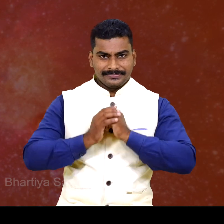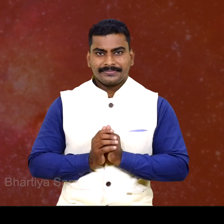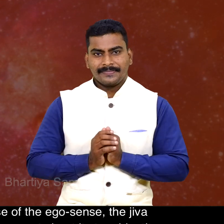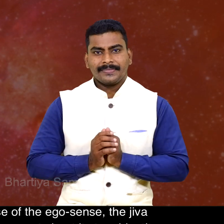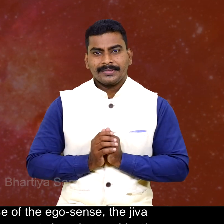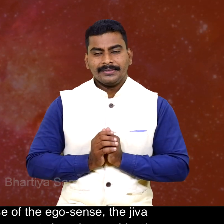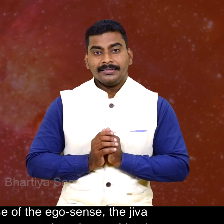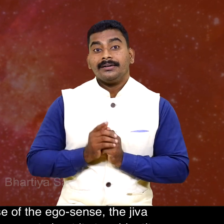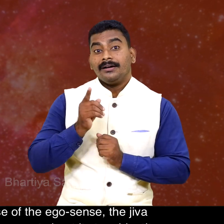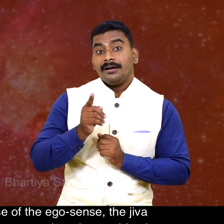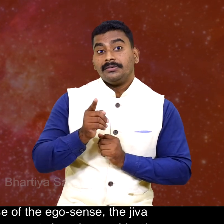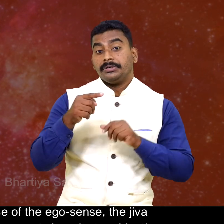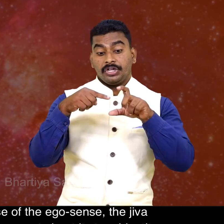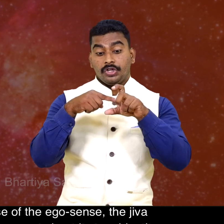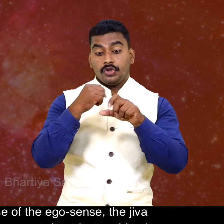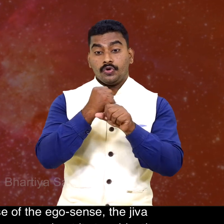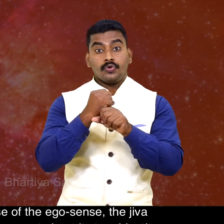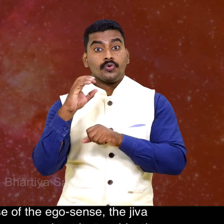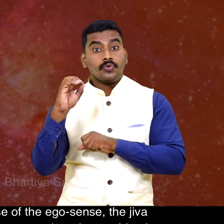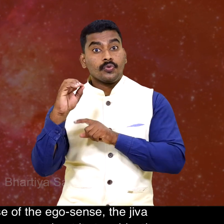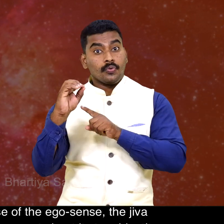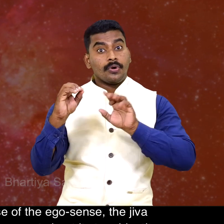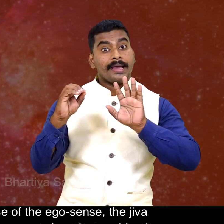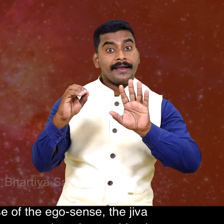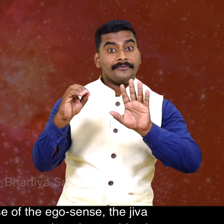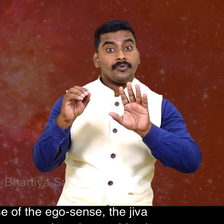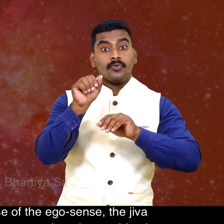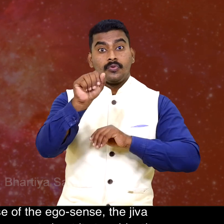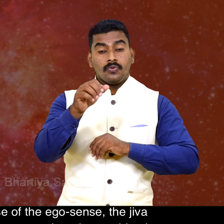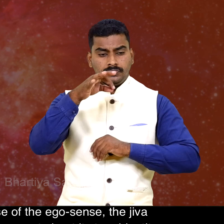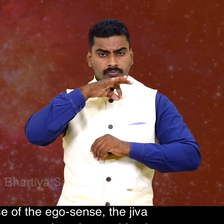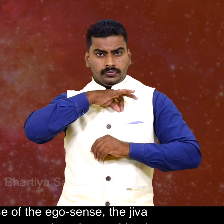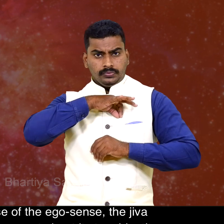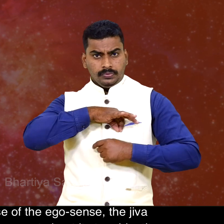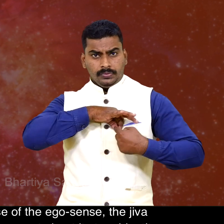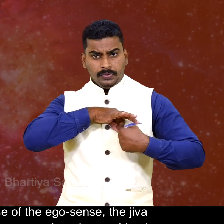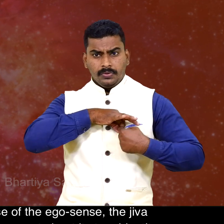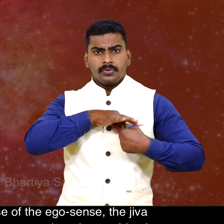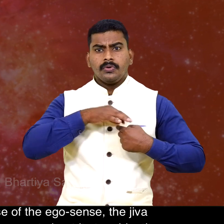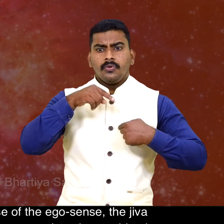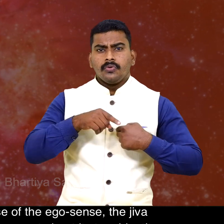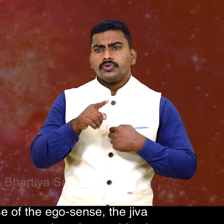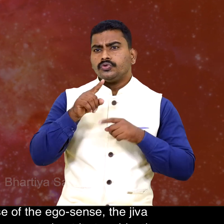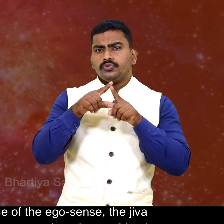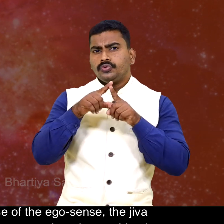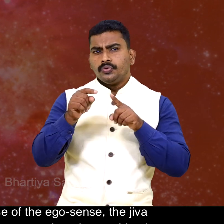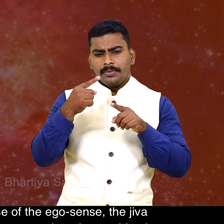Because of the ego sense, the jiva remains ignorant about its true identity